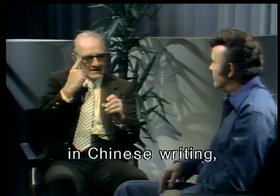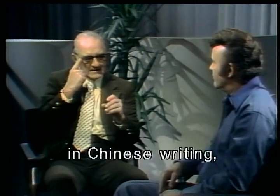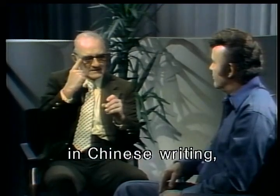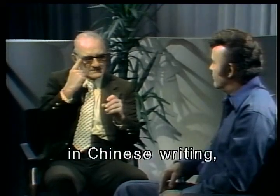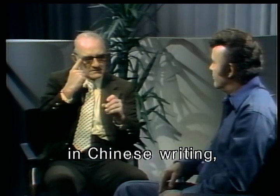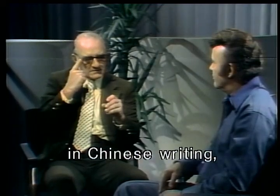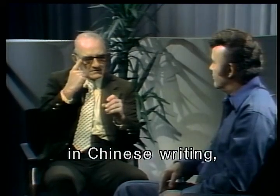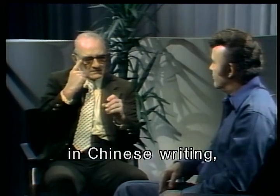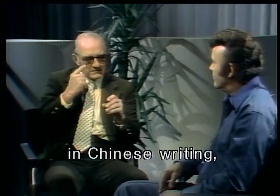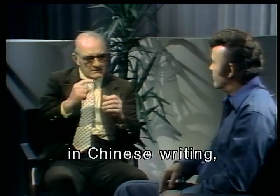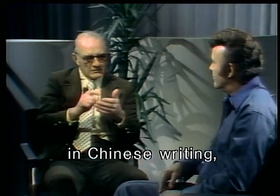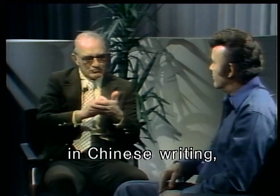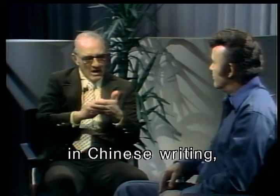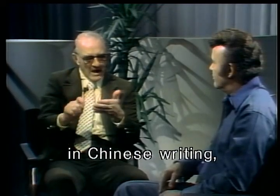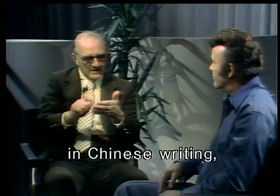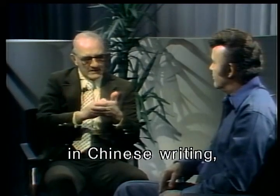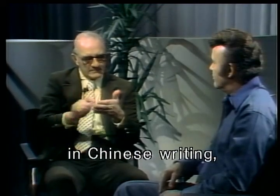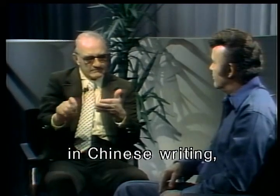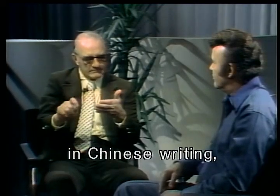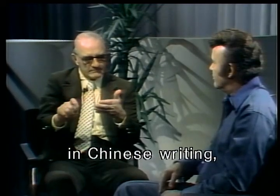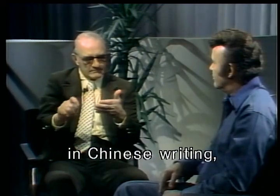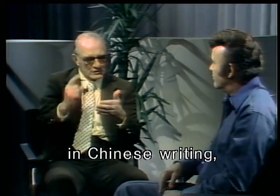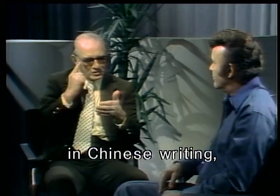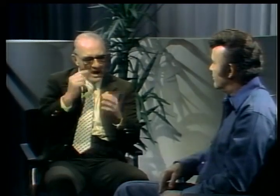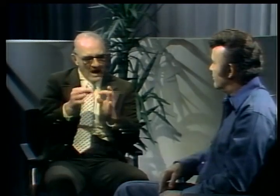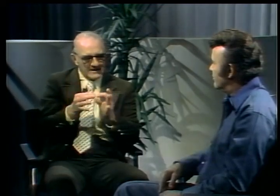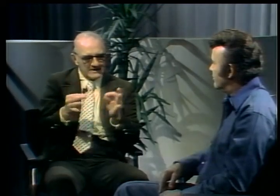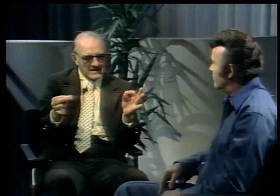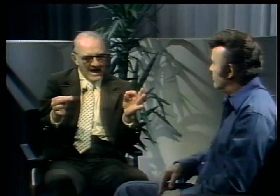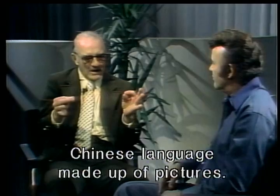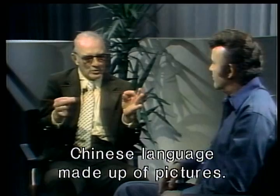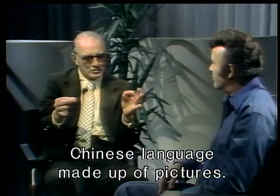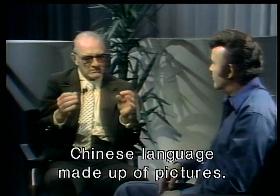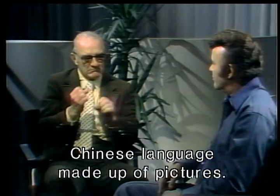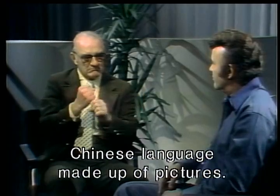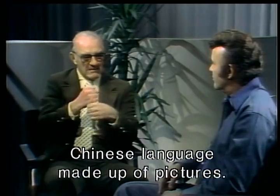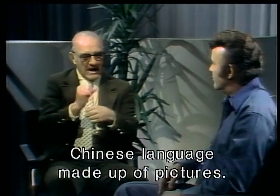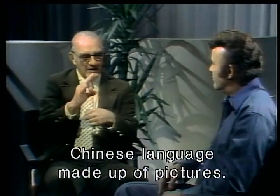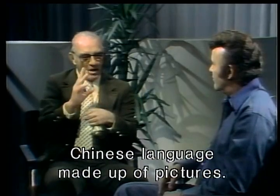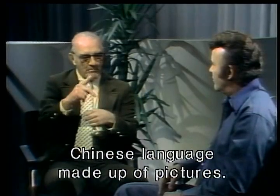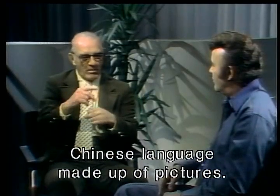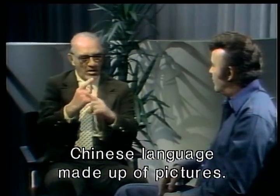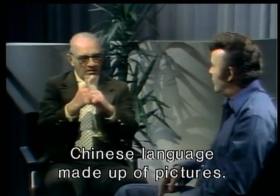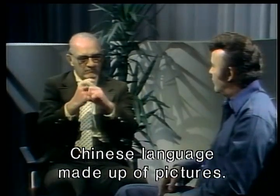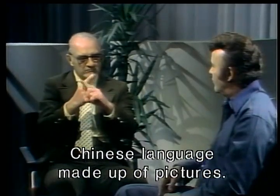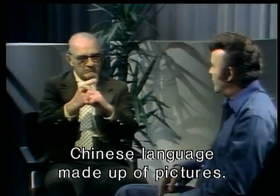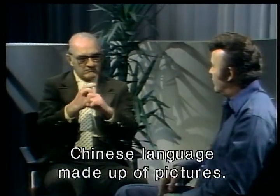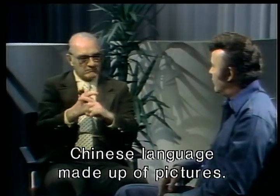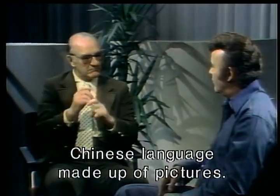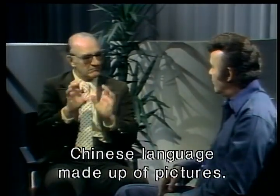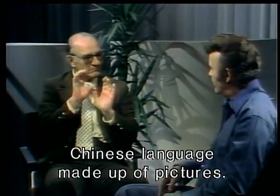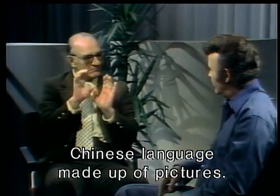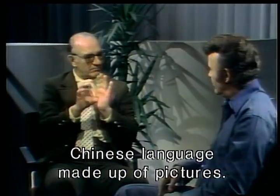Chinese writing. The Chinese language made up of pictures.